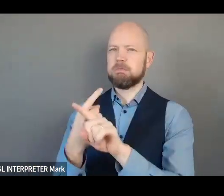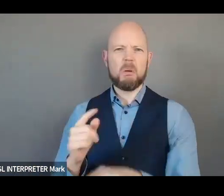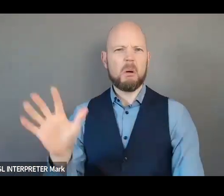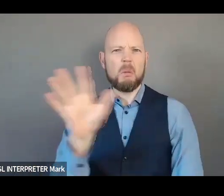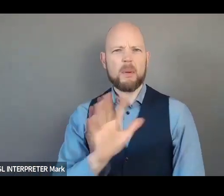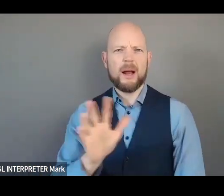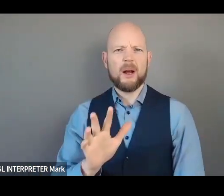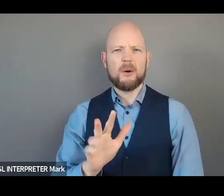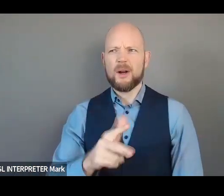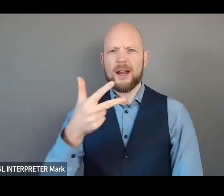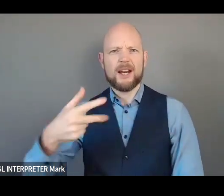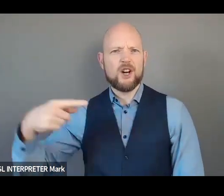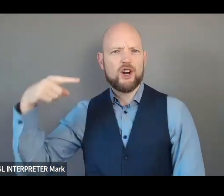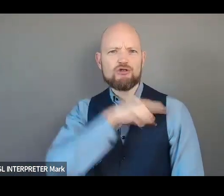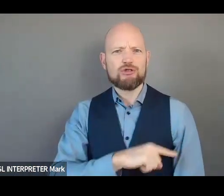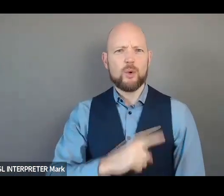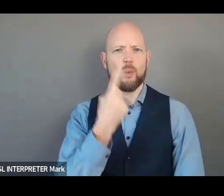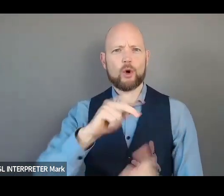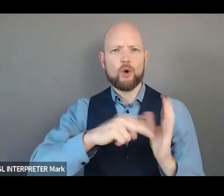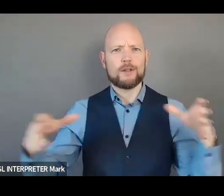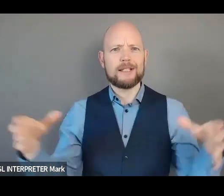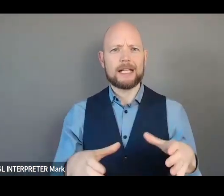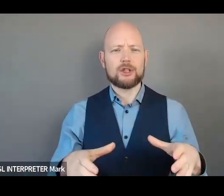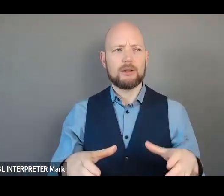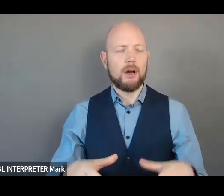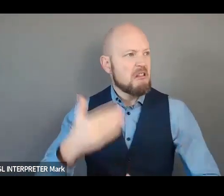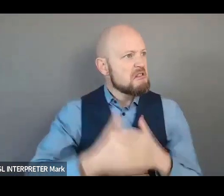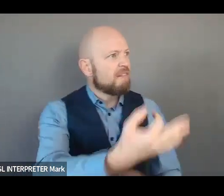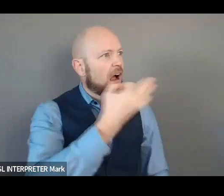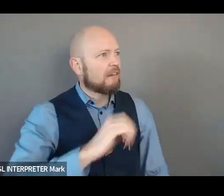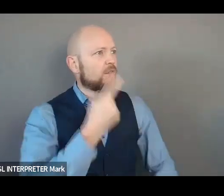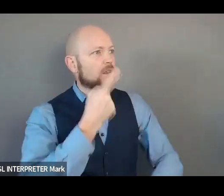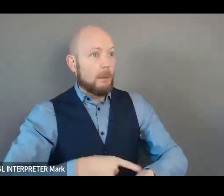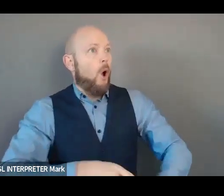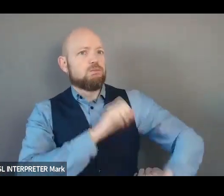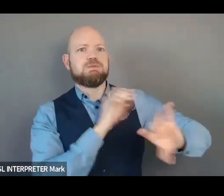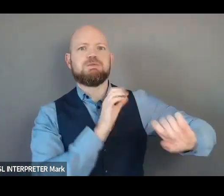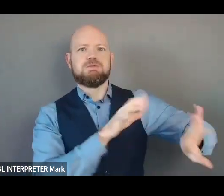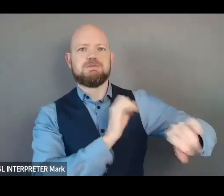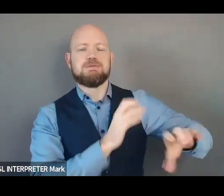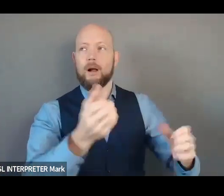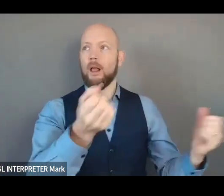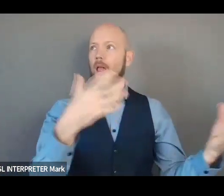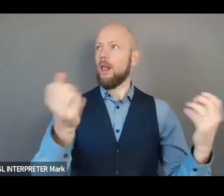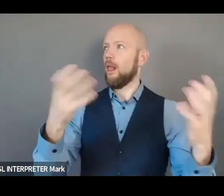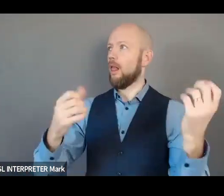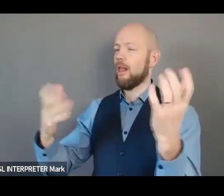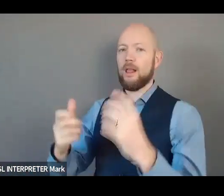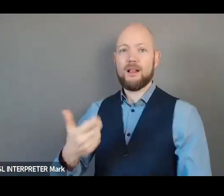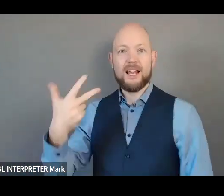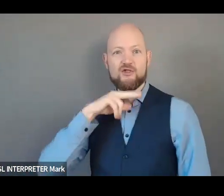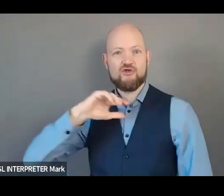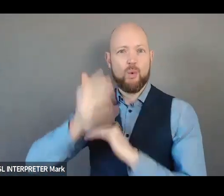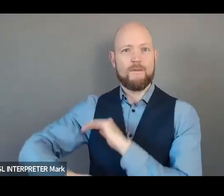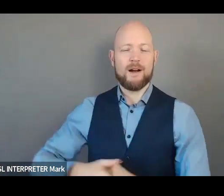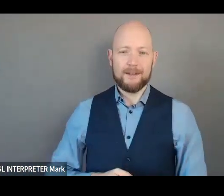one organisation. So because people had never been asked about their periods before, and what people were saying was just doing the survey, they then felt they could go